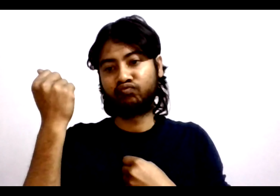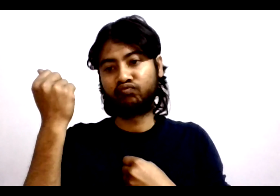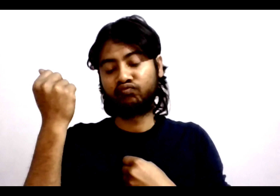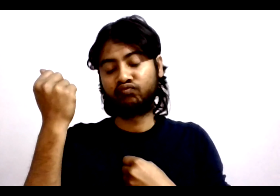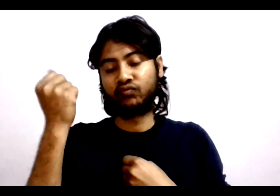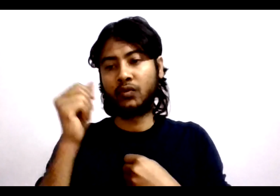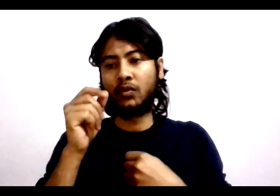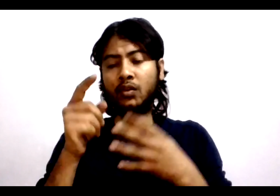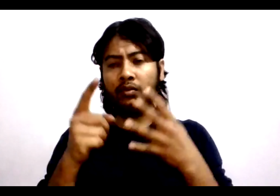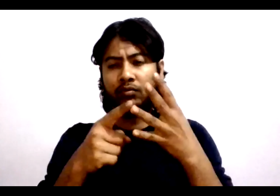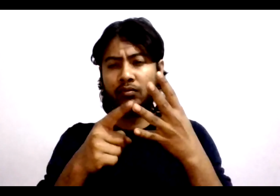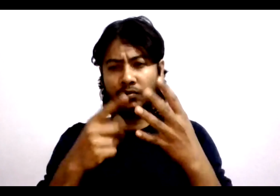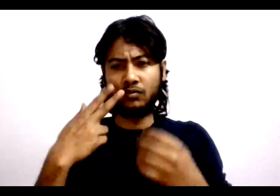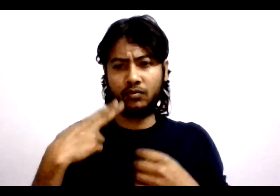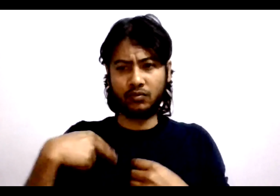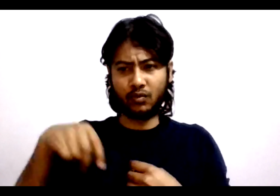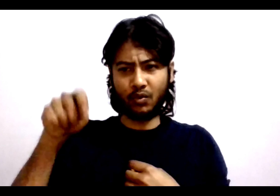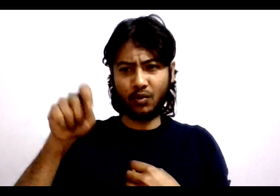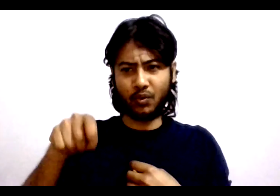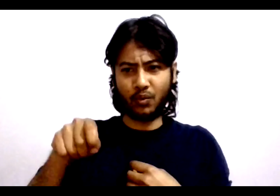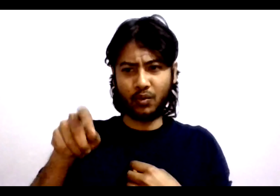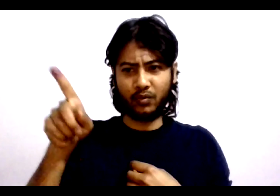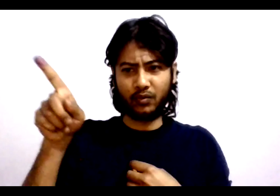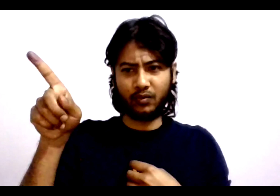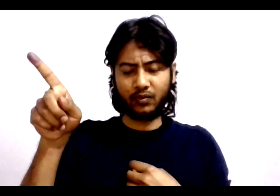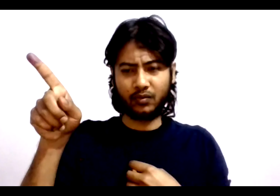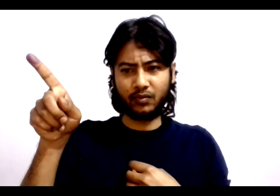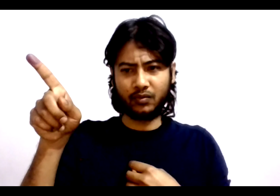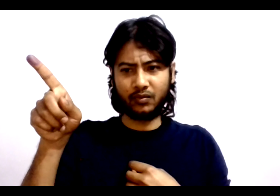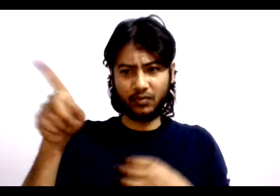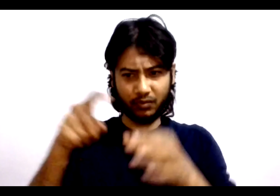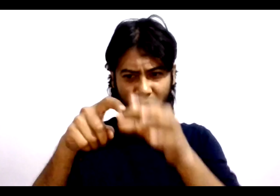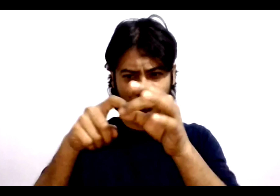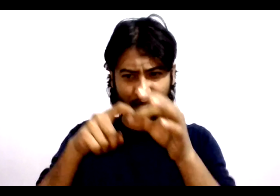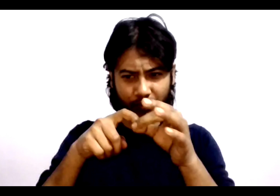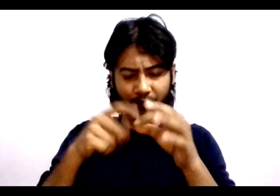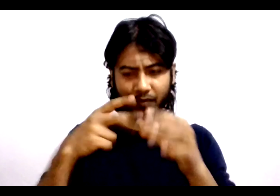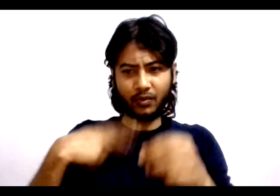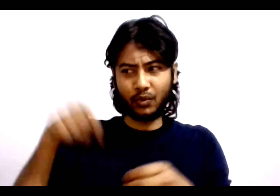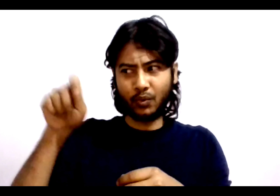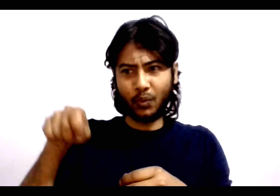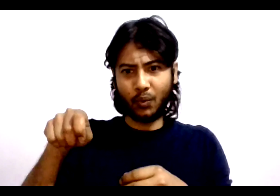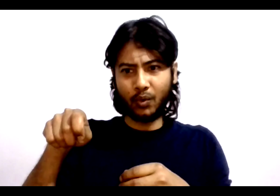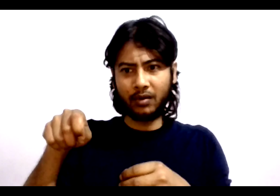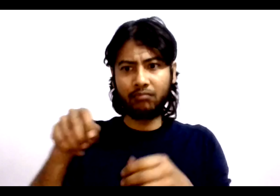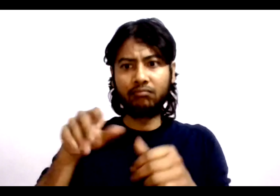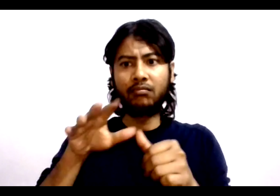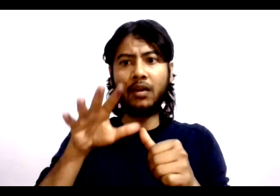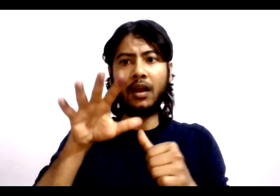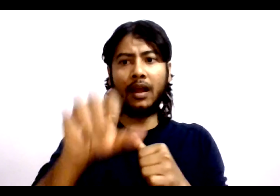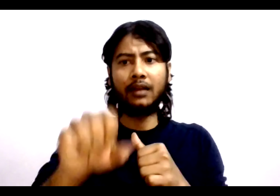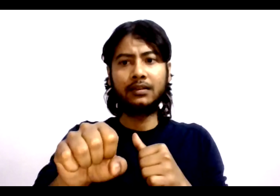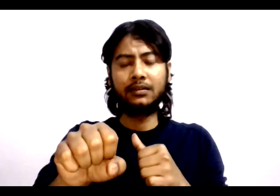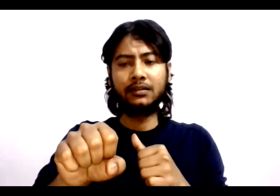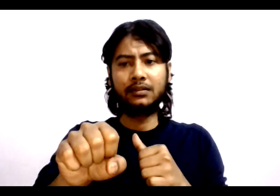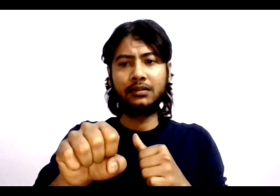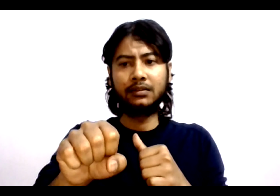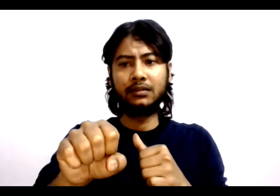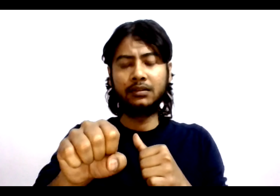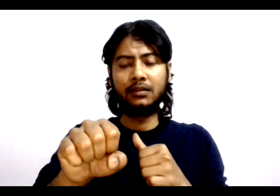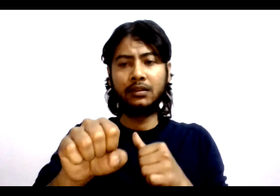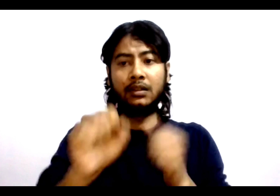about court. One, I Yeah. think you said about courts, access to courts, and perhaps accessibility in the